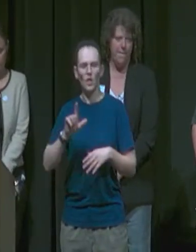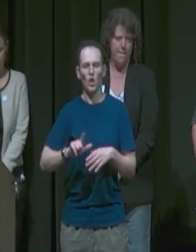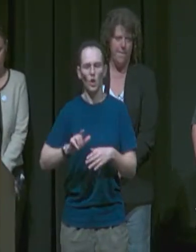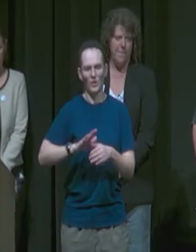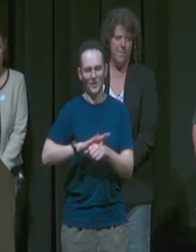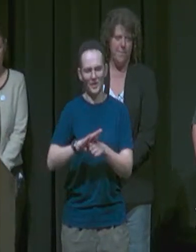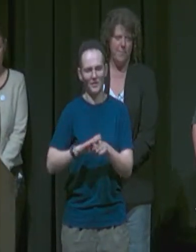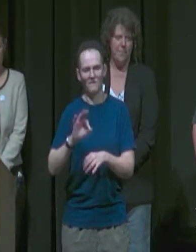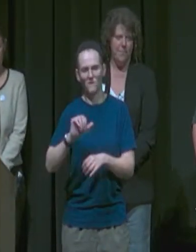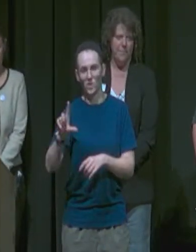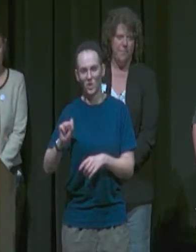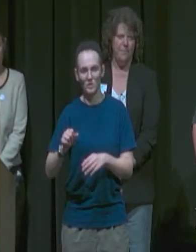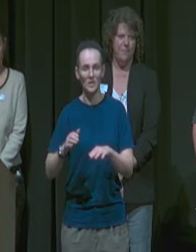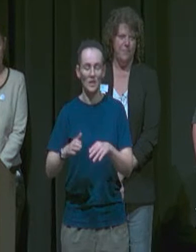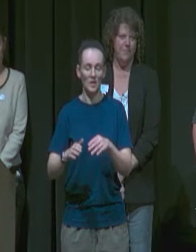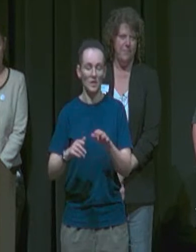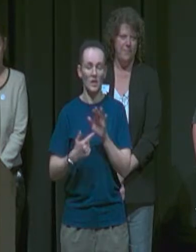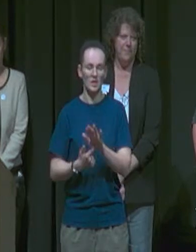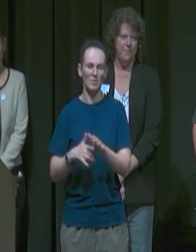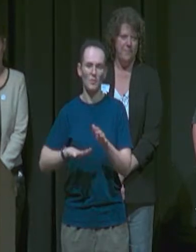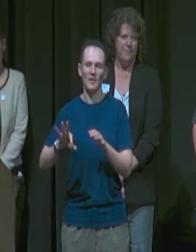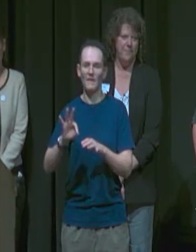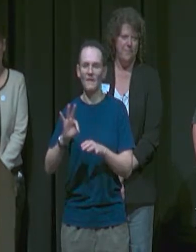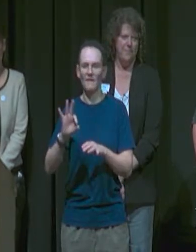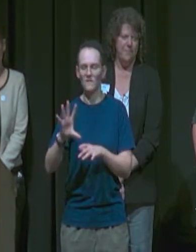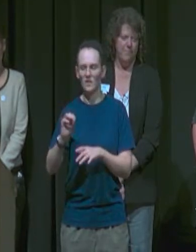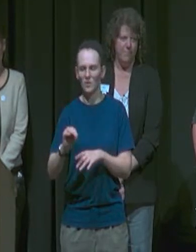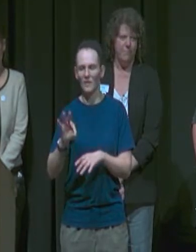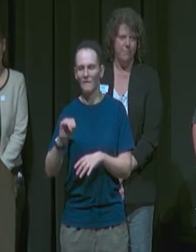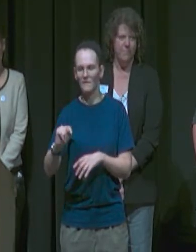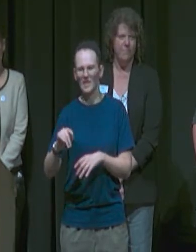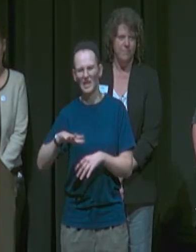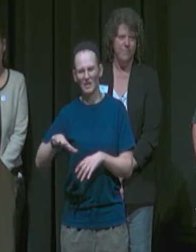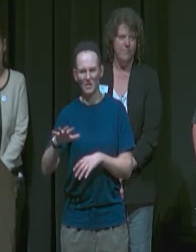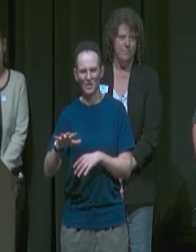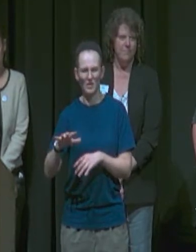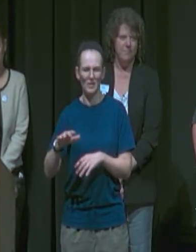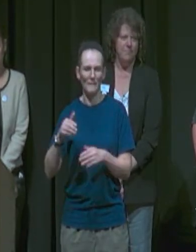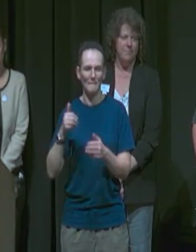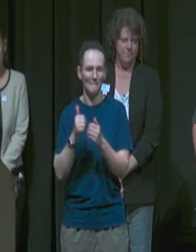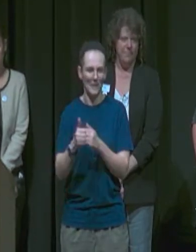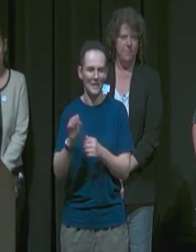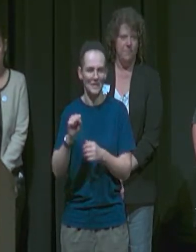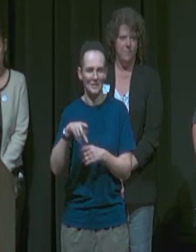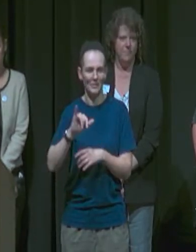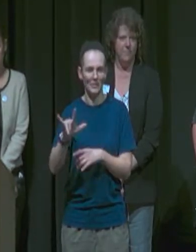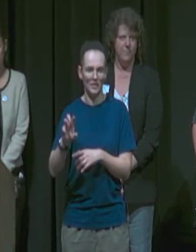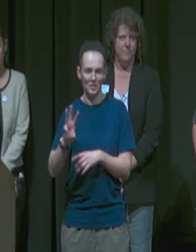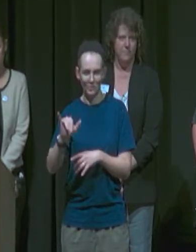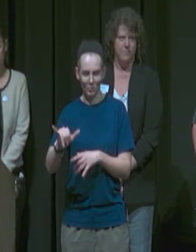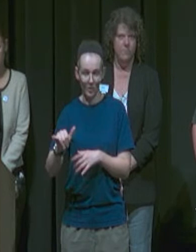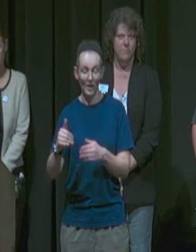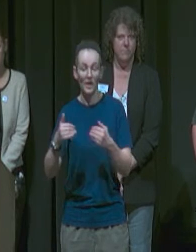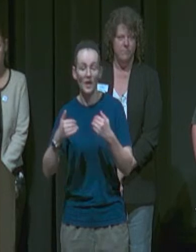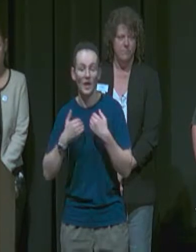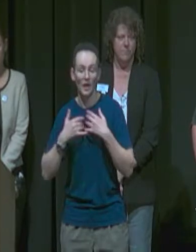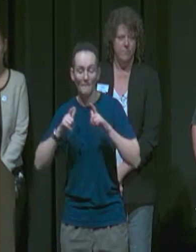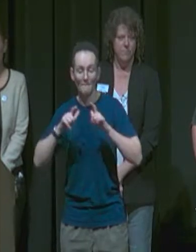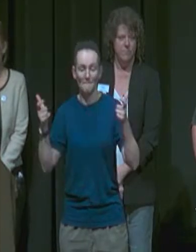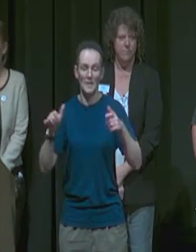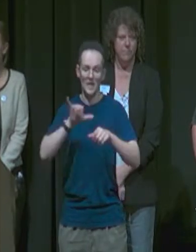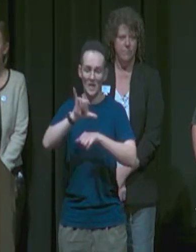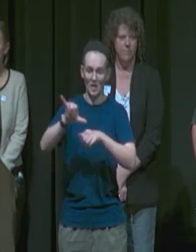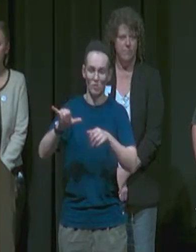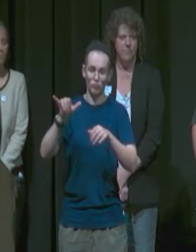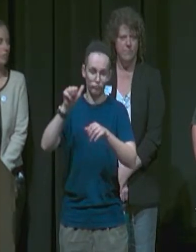it's exposed. About 50 feet or so past the spillway, there's a giant chunk of concrete below the falls. Is that being